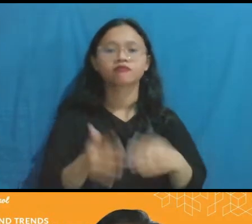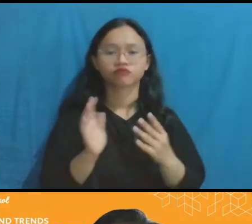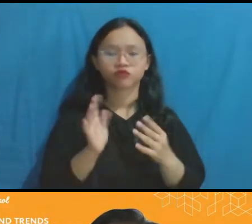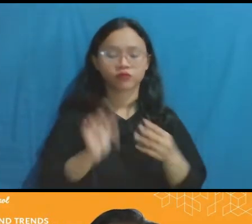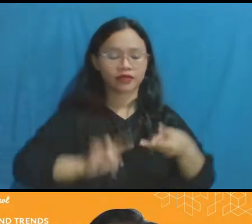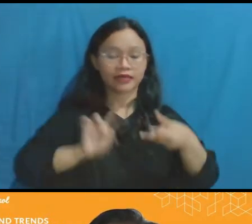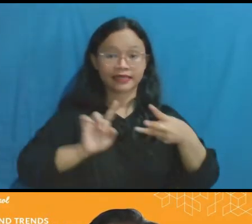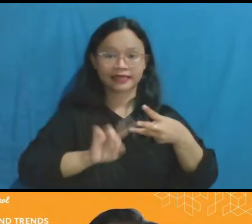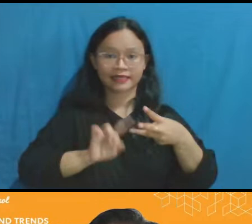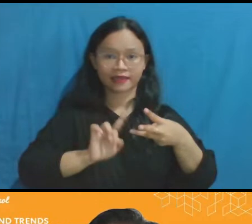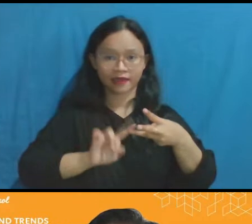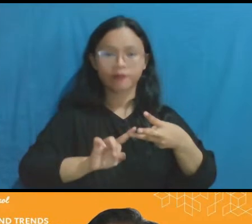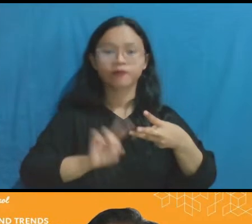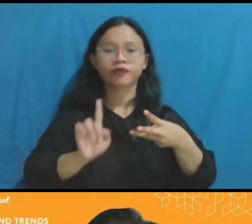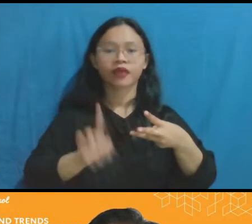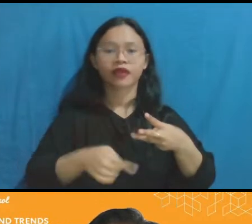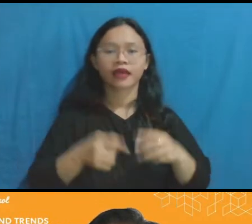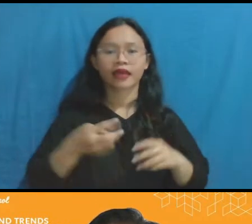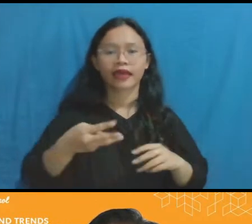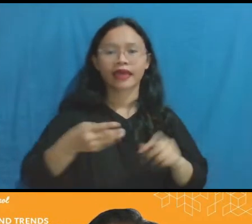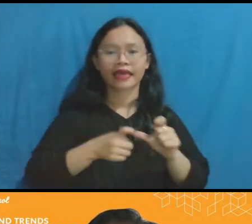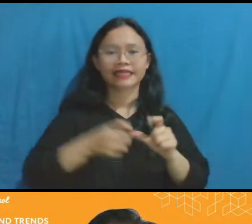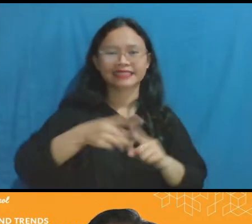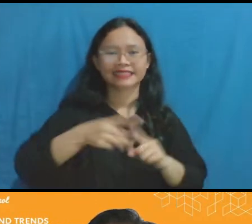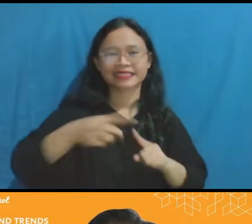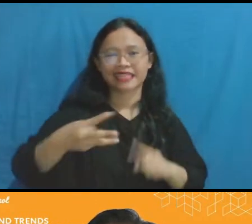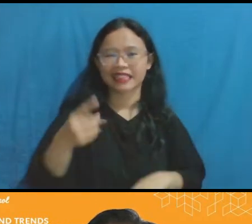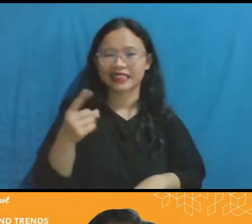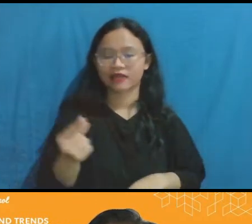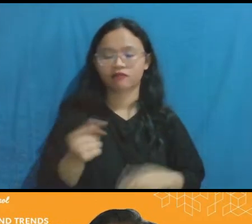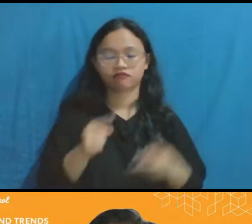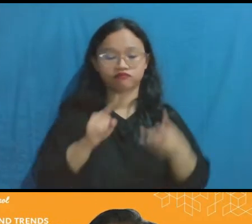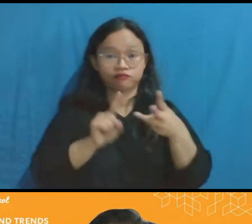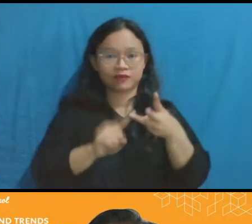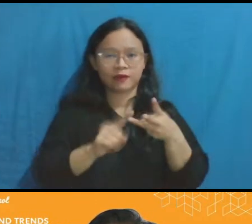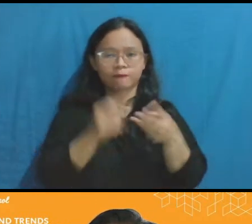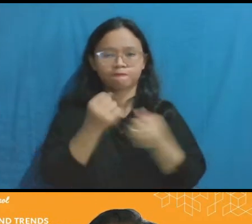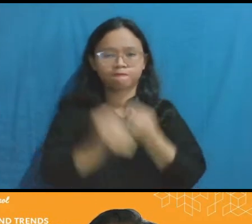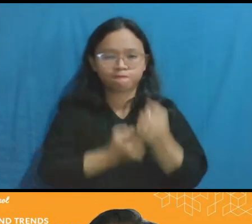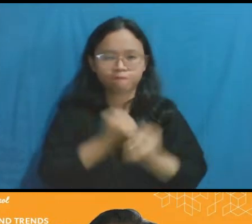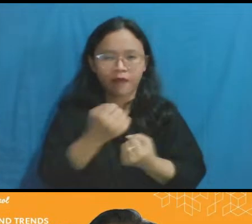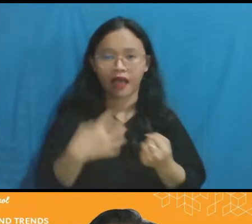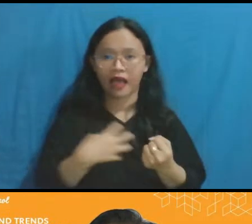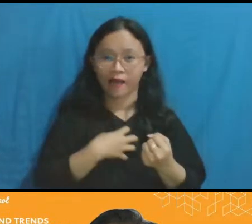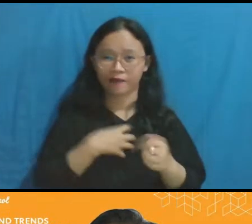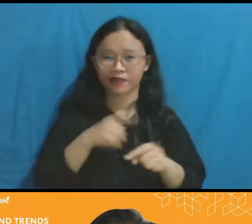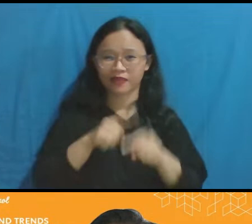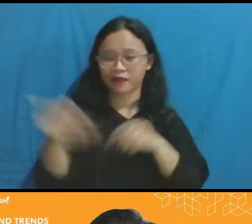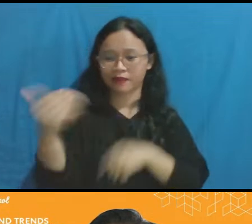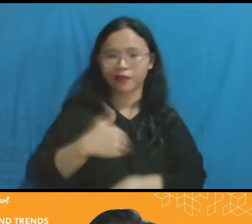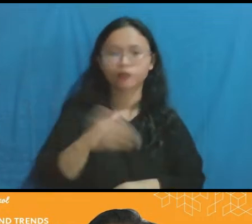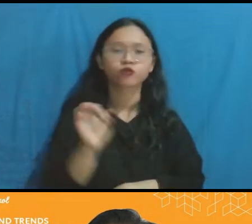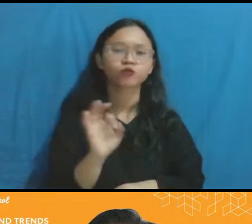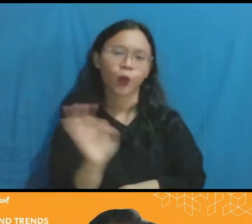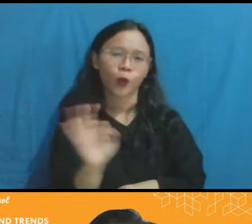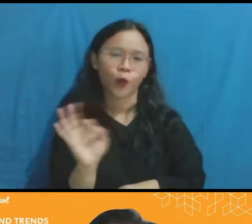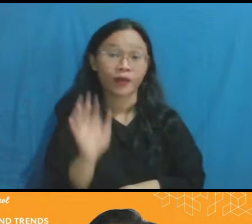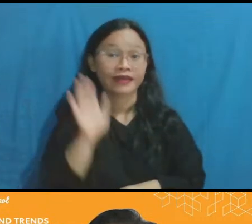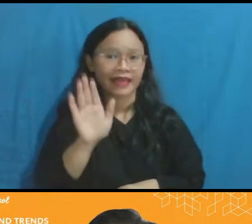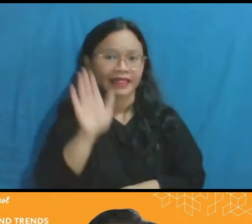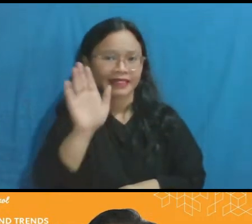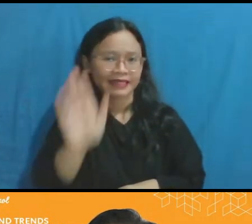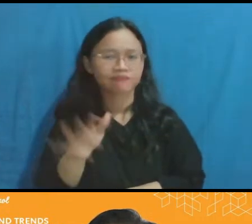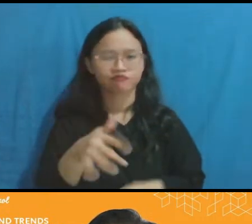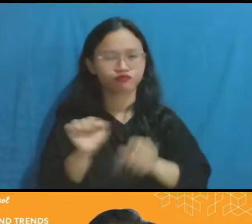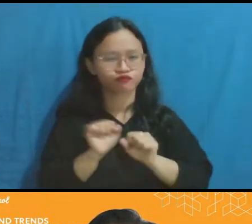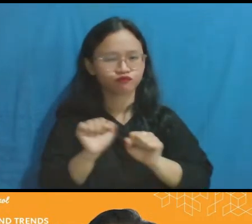Papua. She's not here yet, but she'll join us soon. And last speaker is Pak